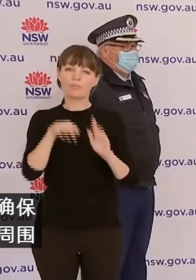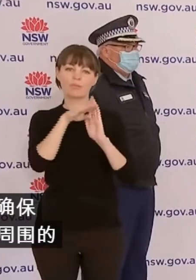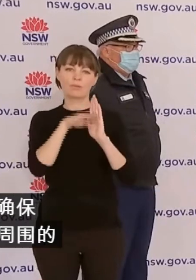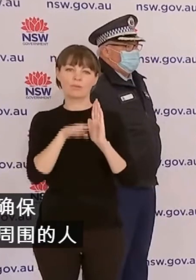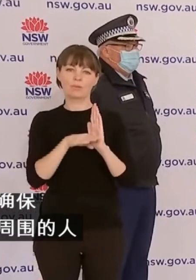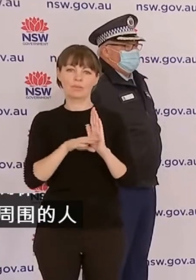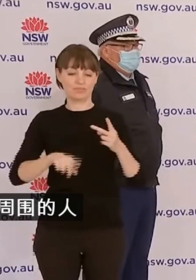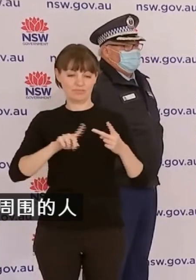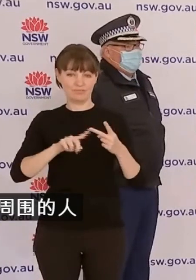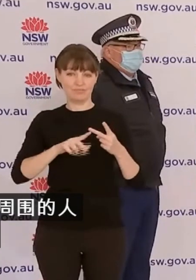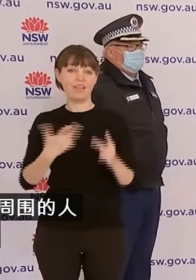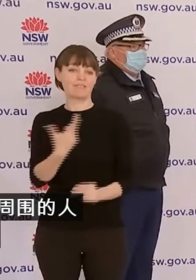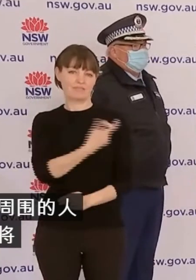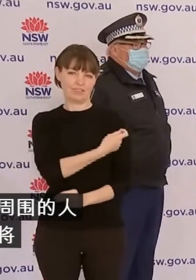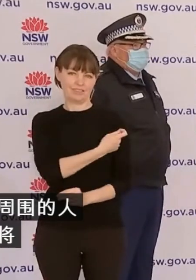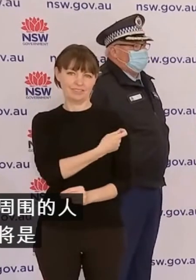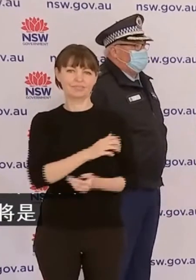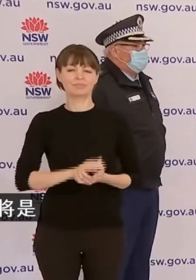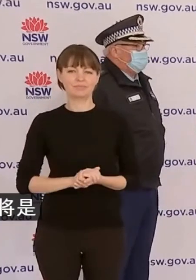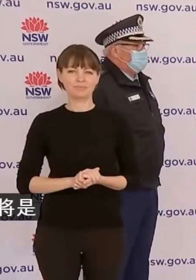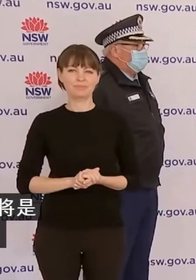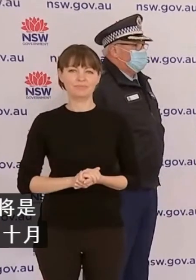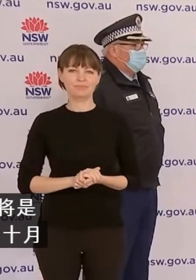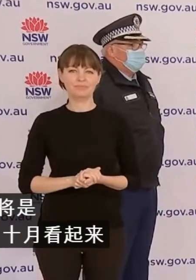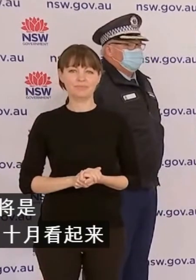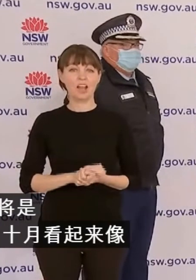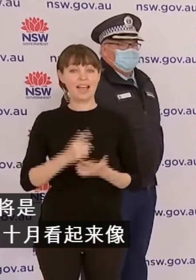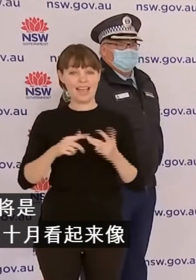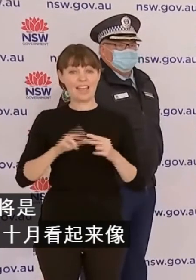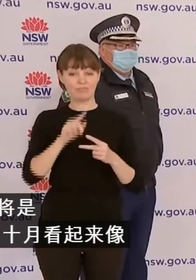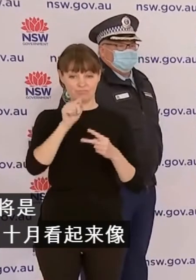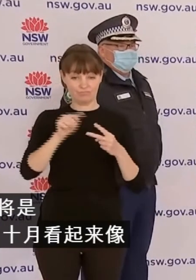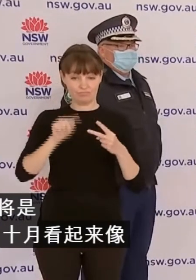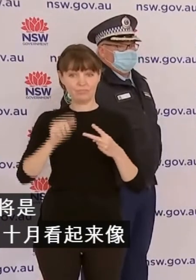get vaccinated. And that will be the strongest indication as to what September and October looks like.